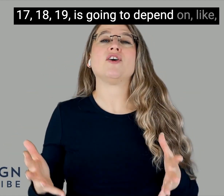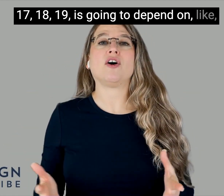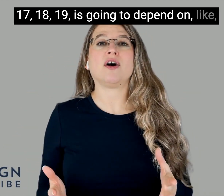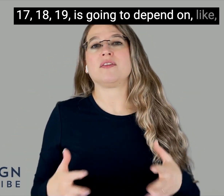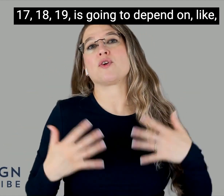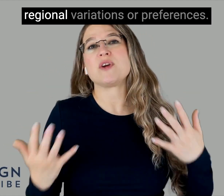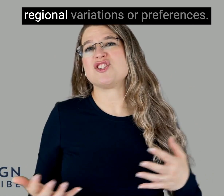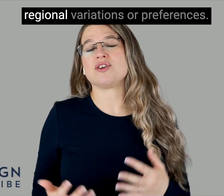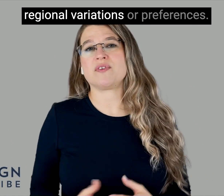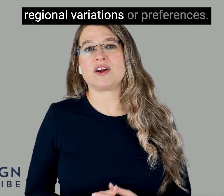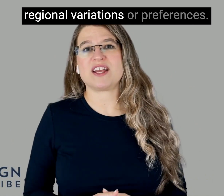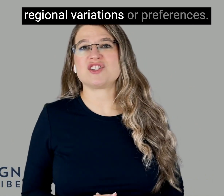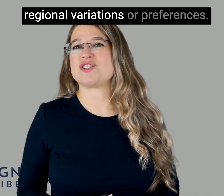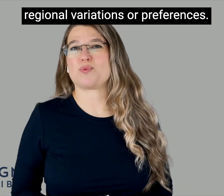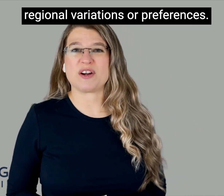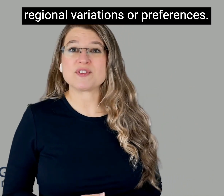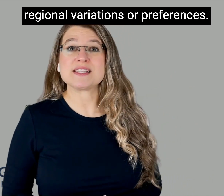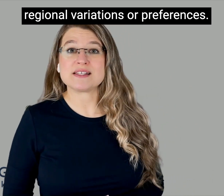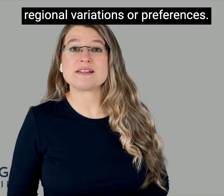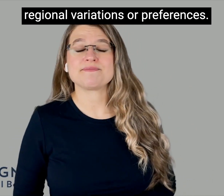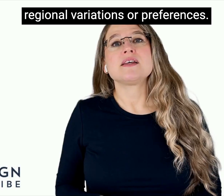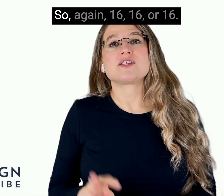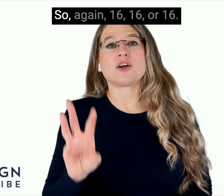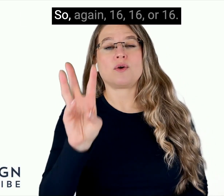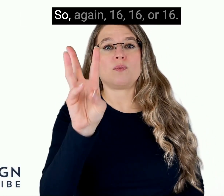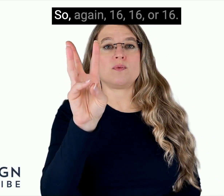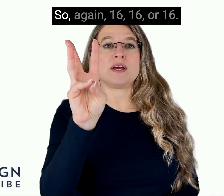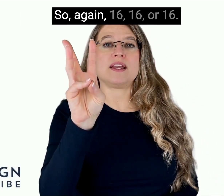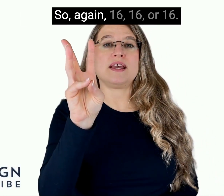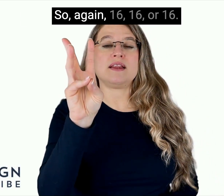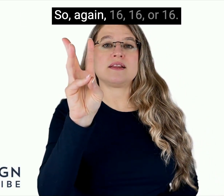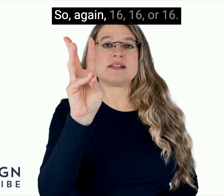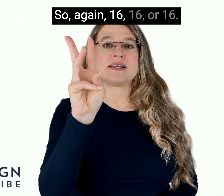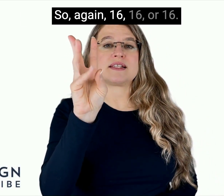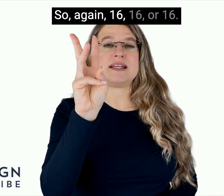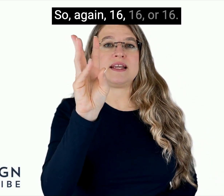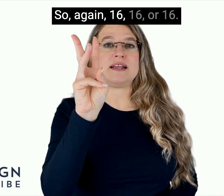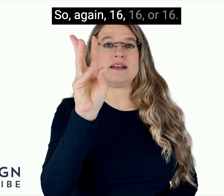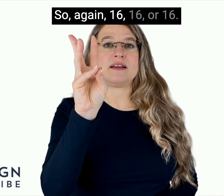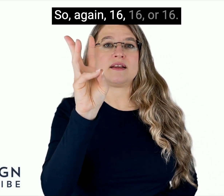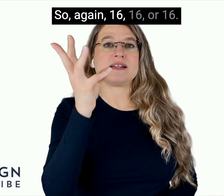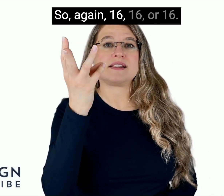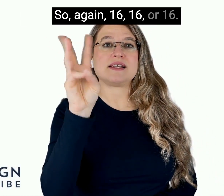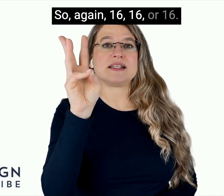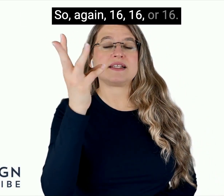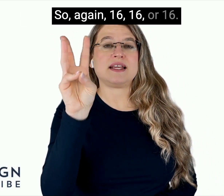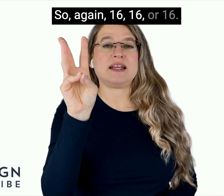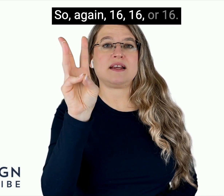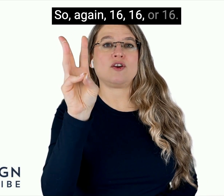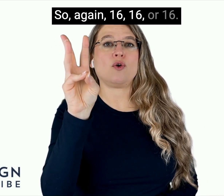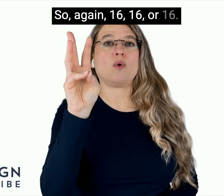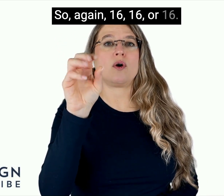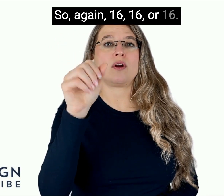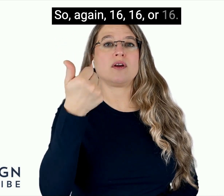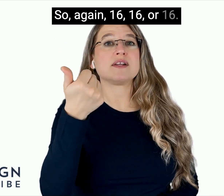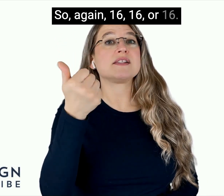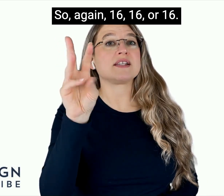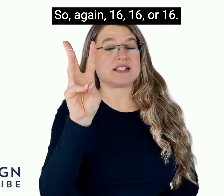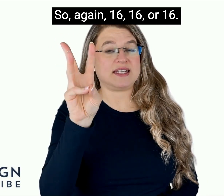on like regional variations or preferences. So again, 16, 16, or